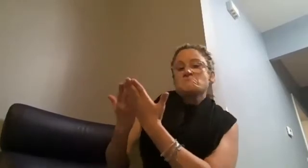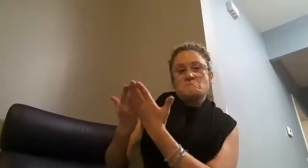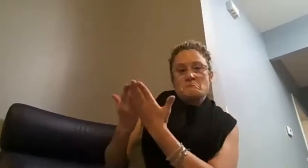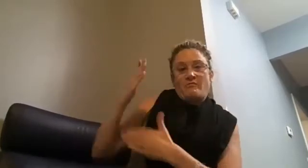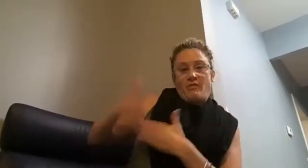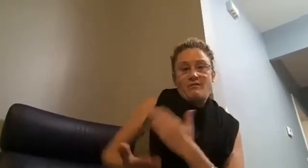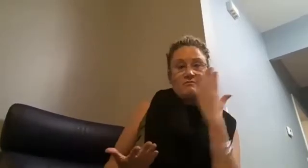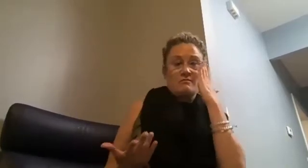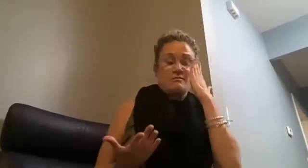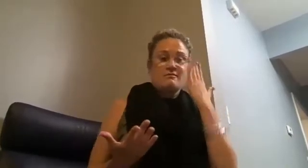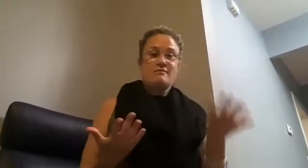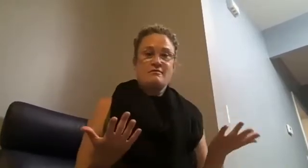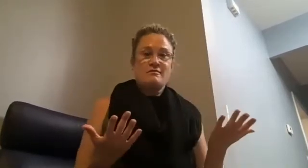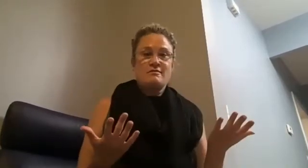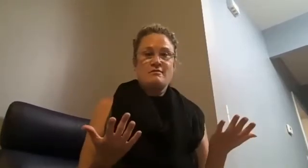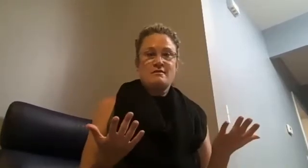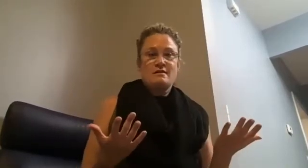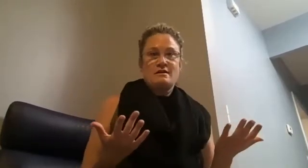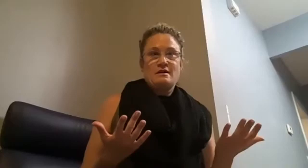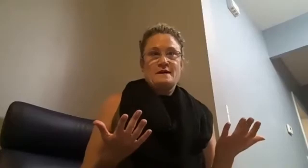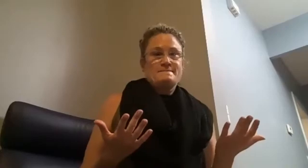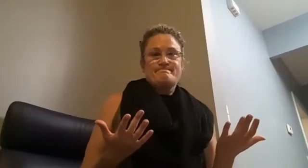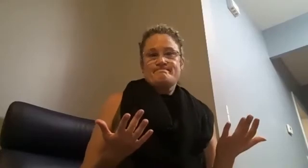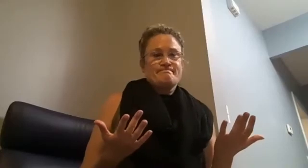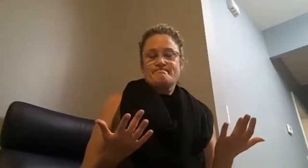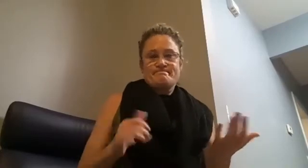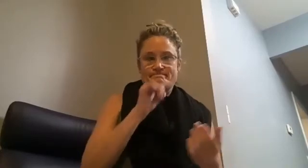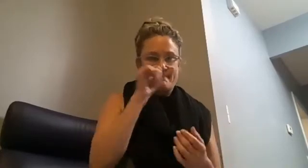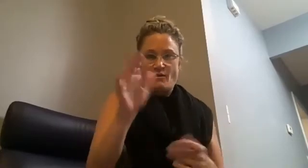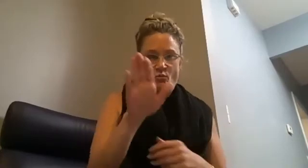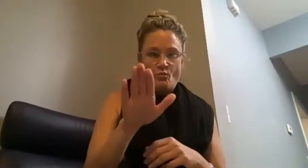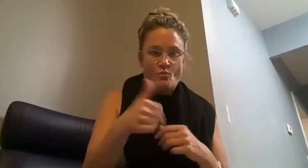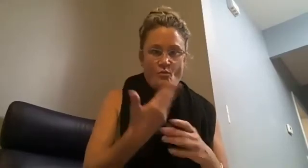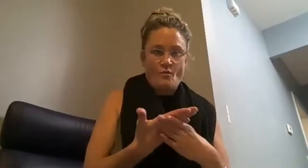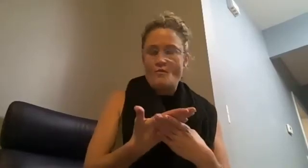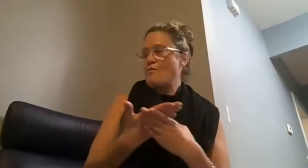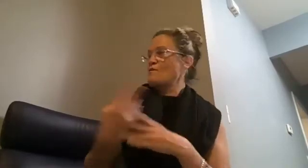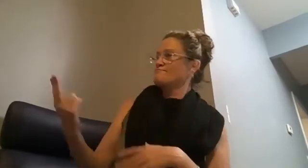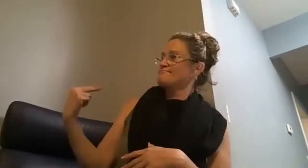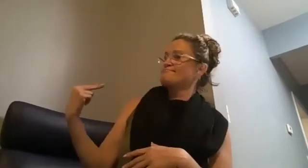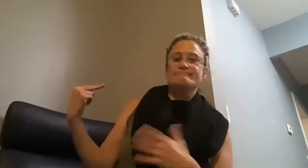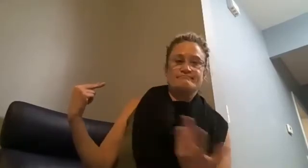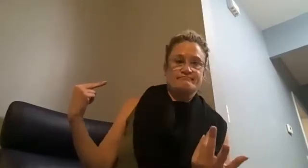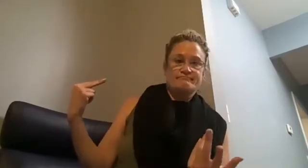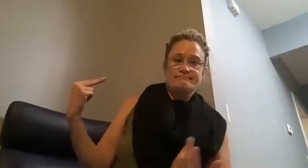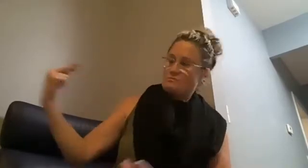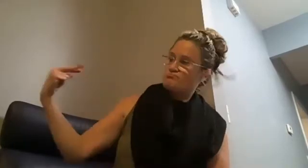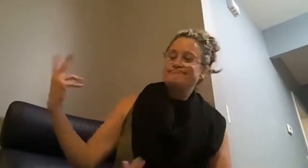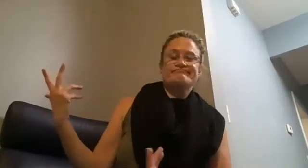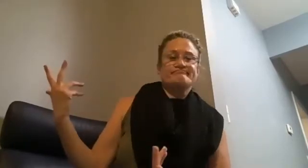step, it was still not the entire thing. And my sponsor looked at me and he's like, okay, nice work. Now tell me all the things